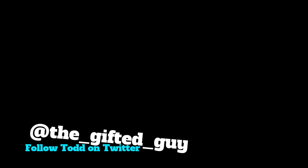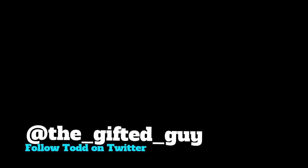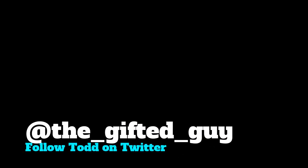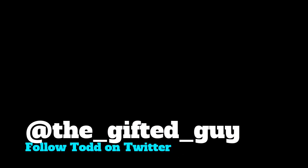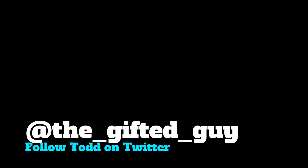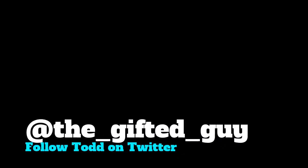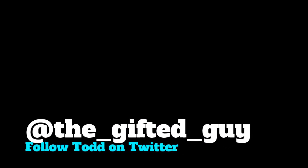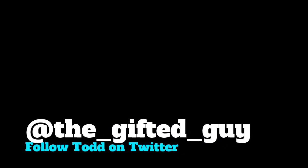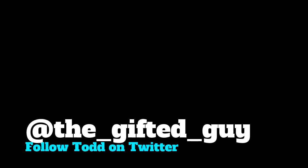Thank you.